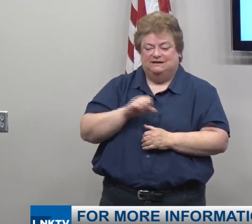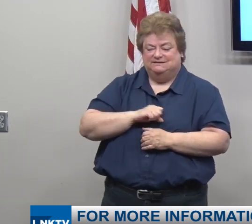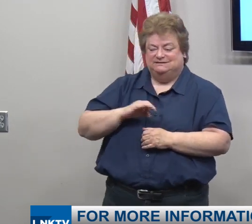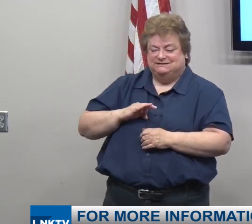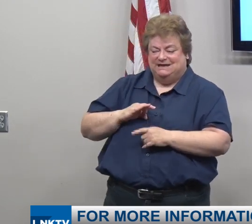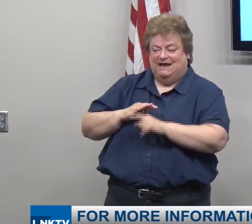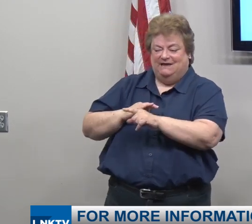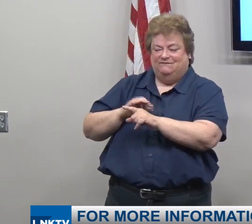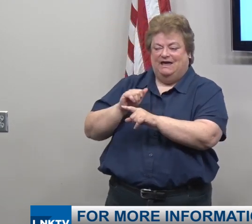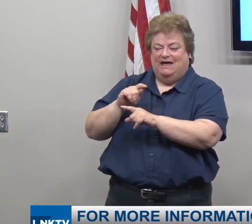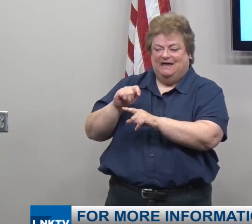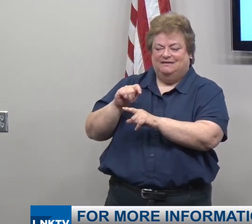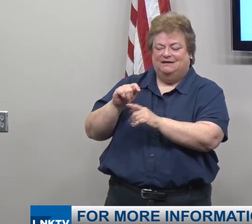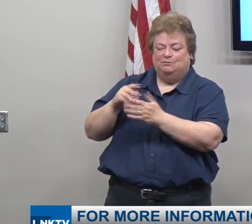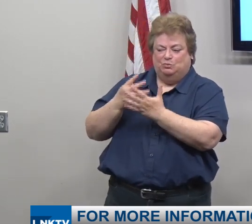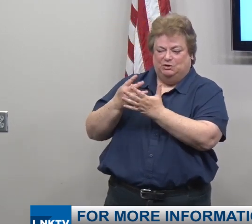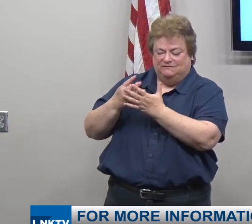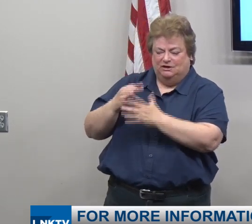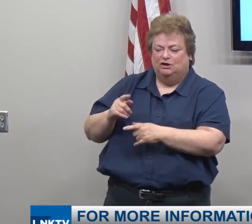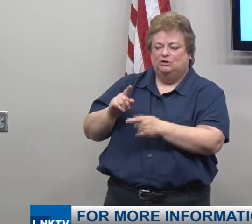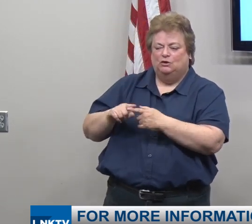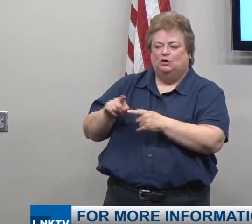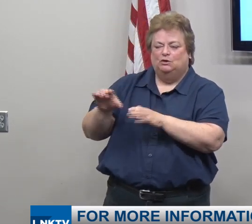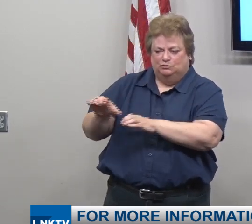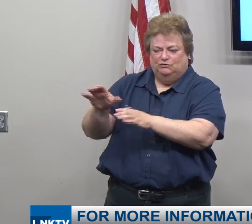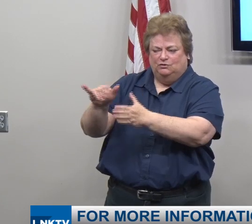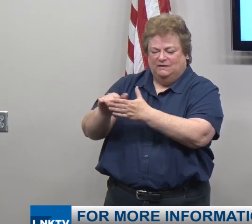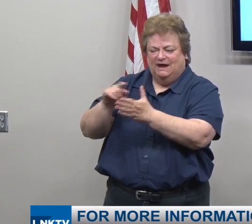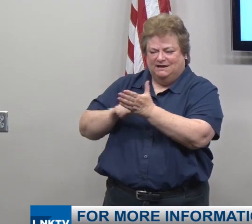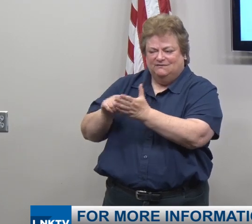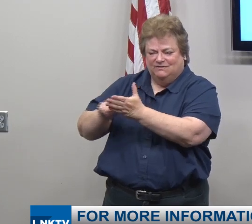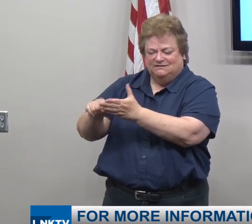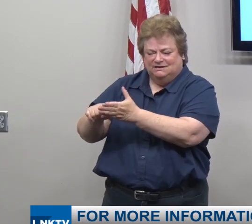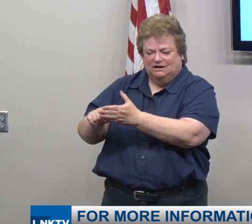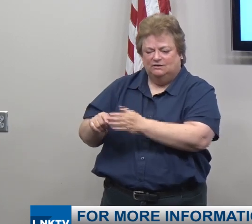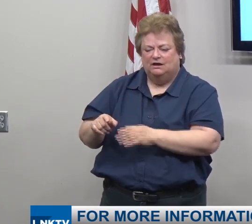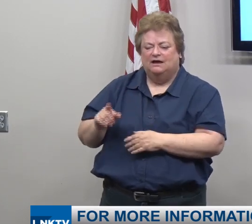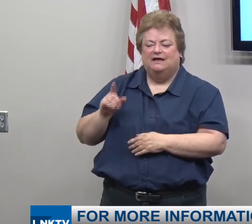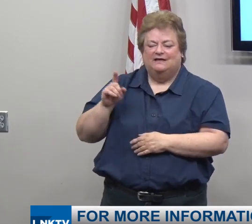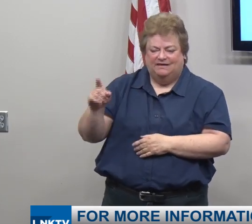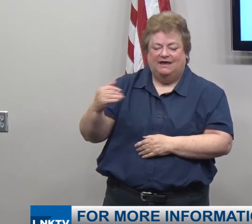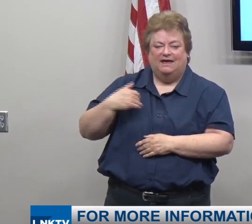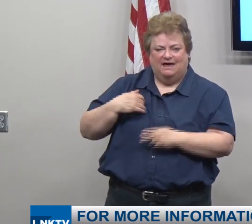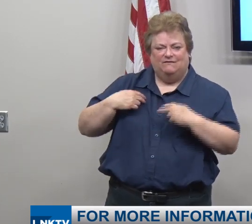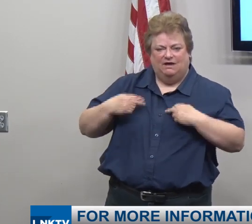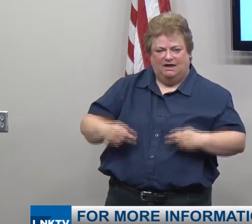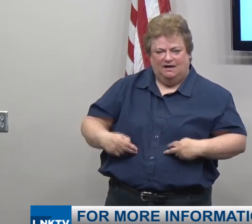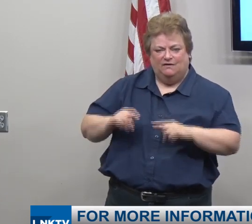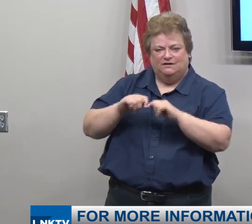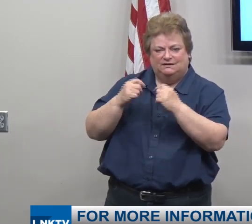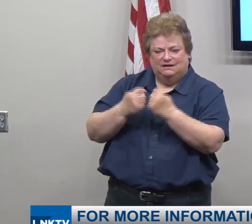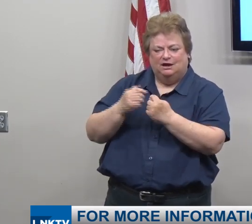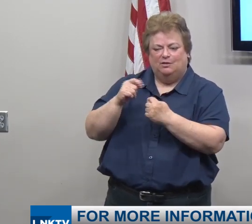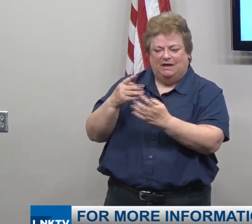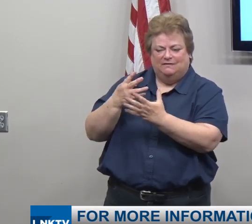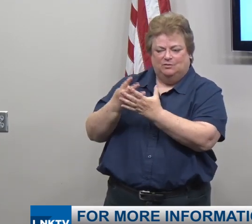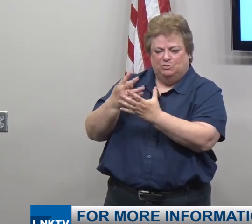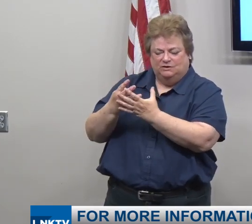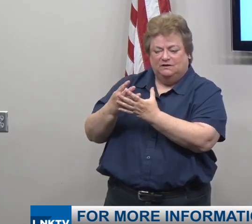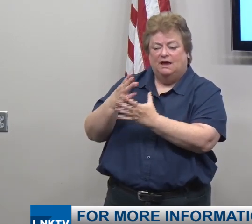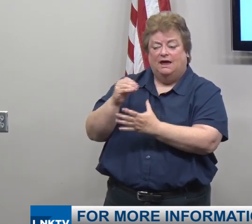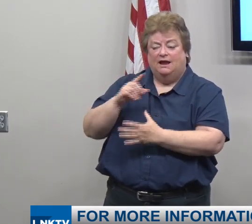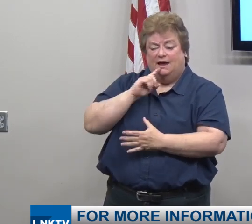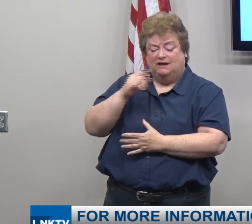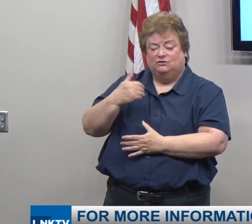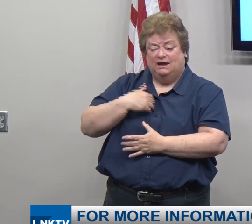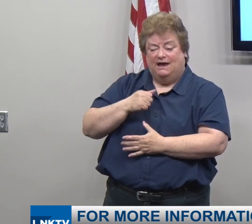does the investigation. And just to remind everyone, they do have a health team at the prison and they actually have a prison